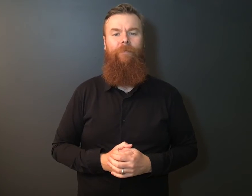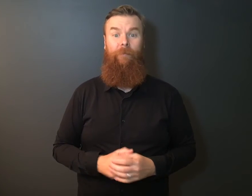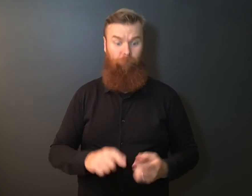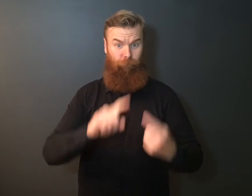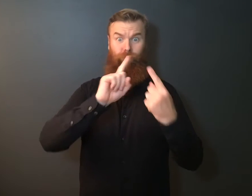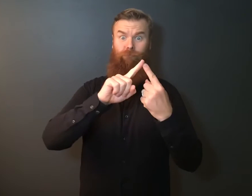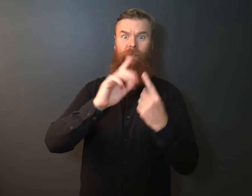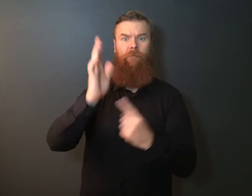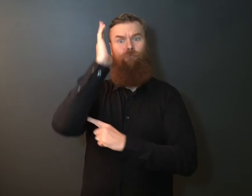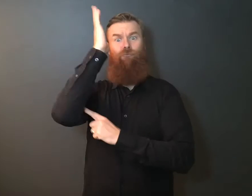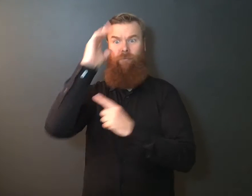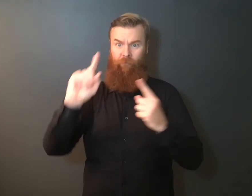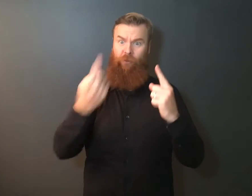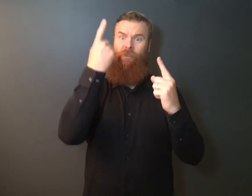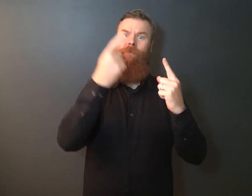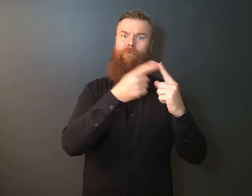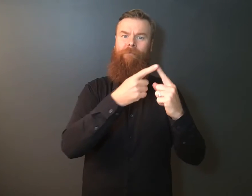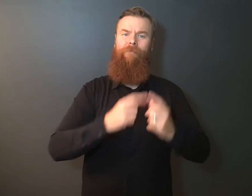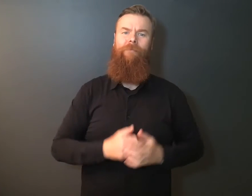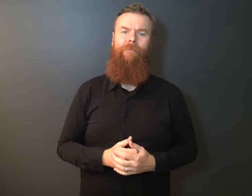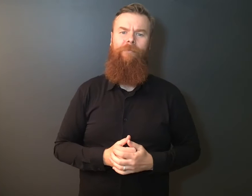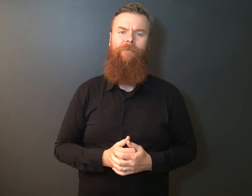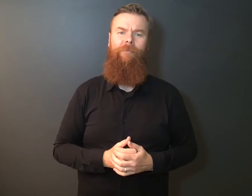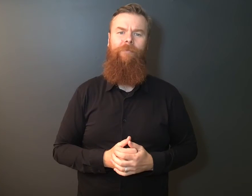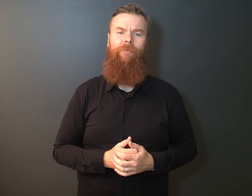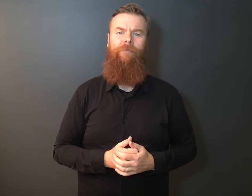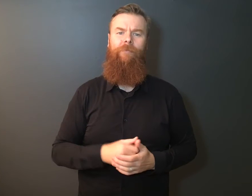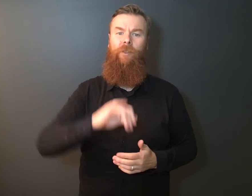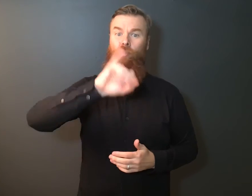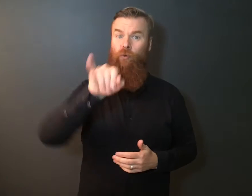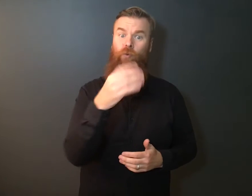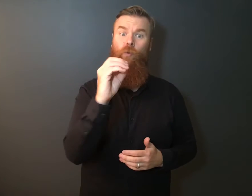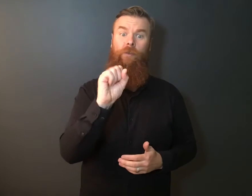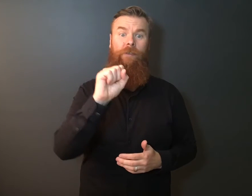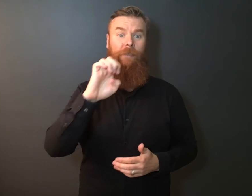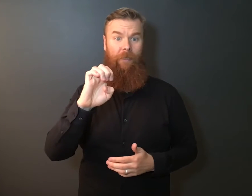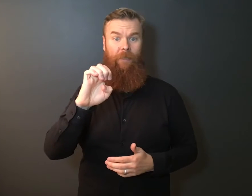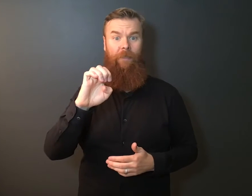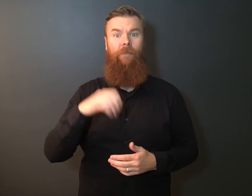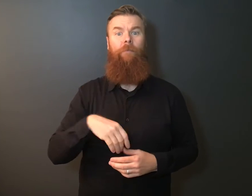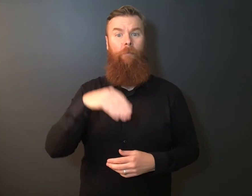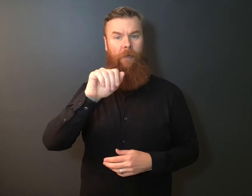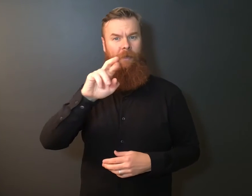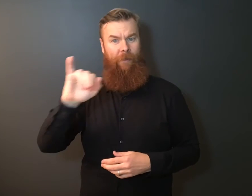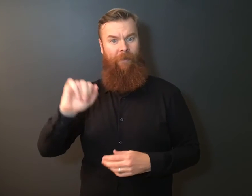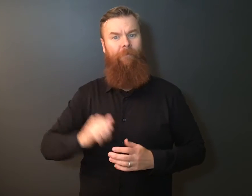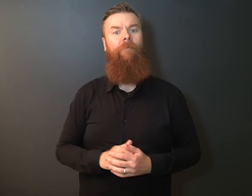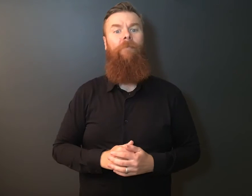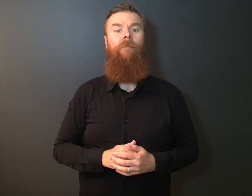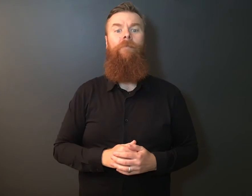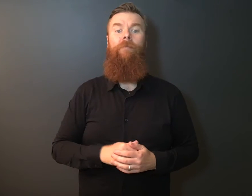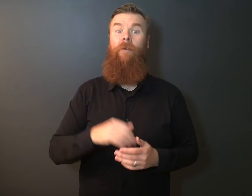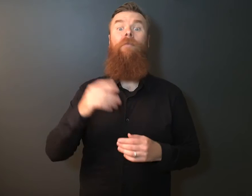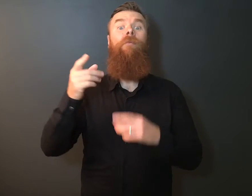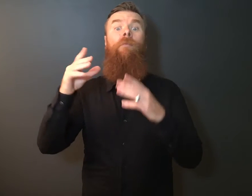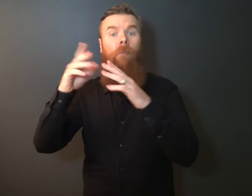is Jose Maria Vieira from the International Disability Alliance, where he's the advocacy